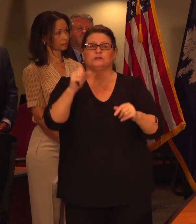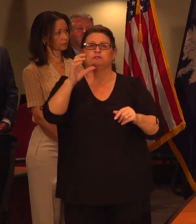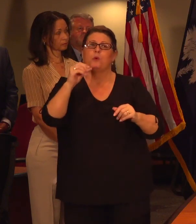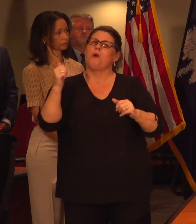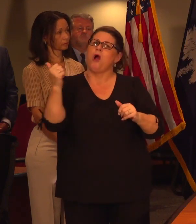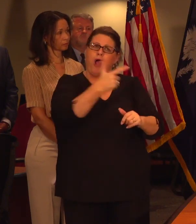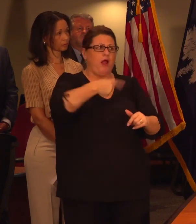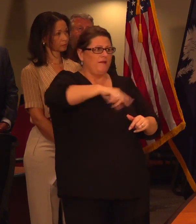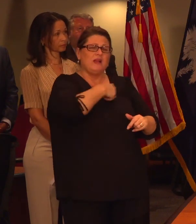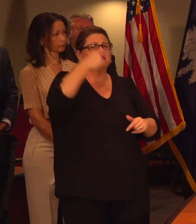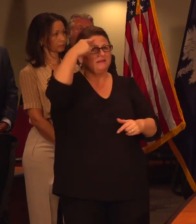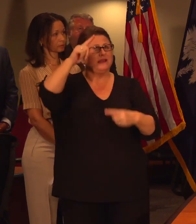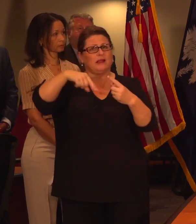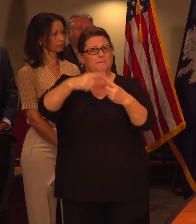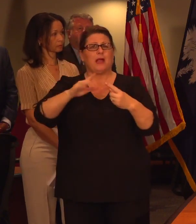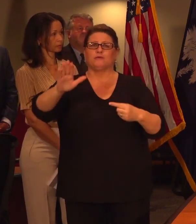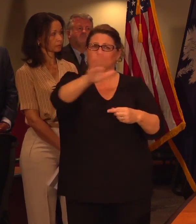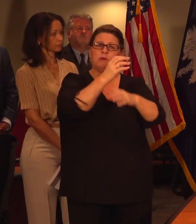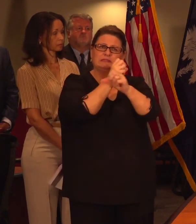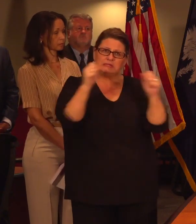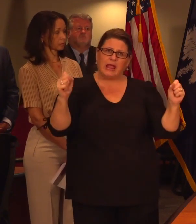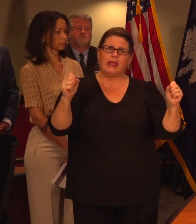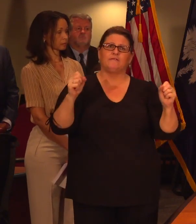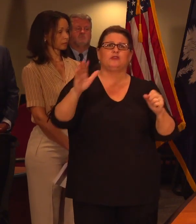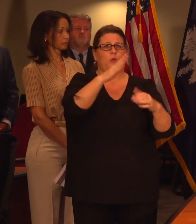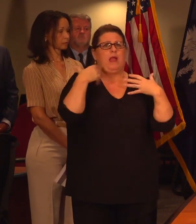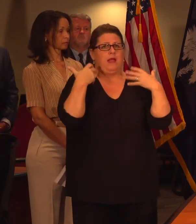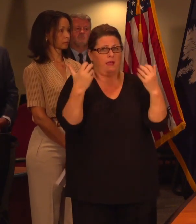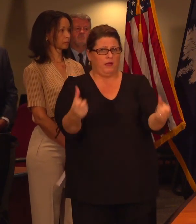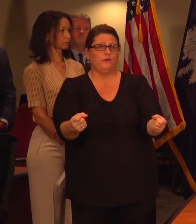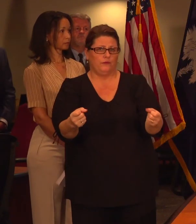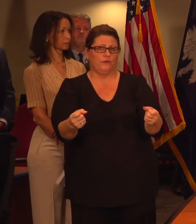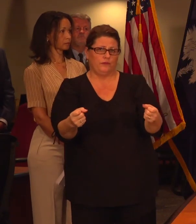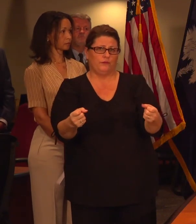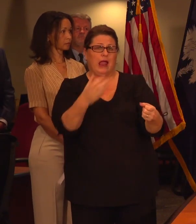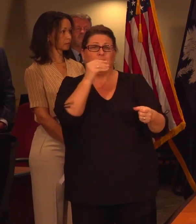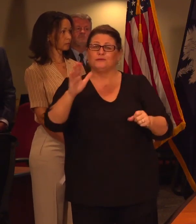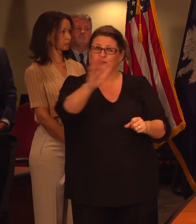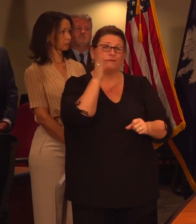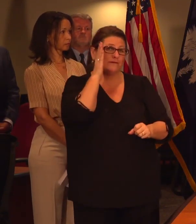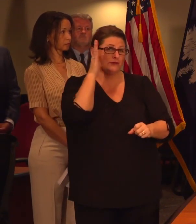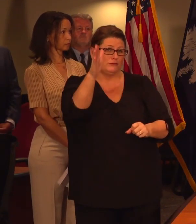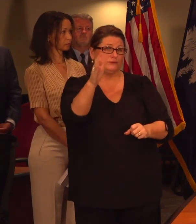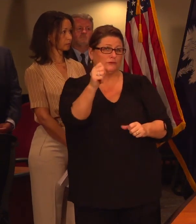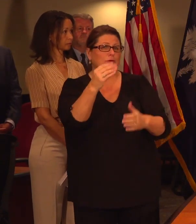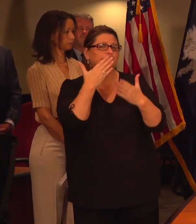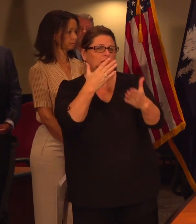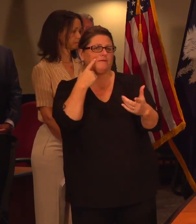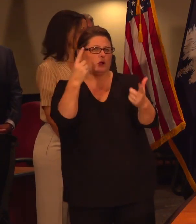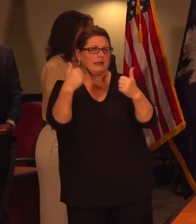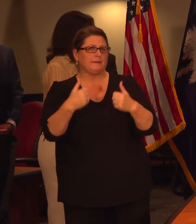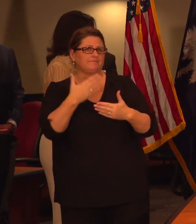about nothing but the health and safety and the future of the people of South Carolina. And we thank all of you for being here again today.